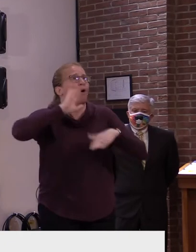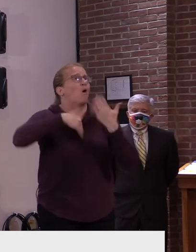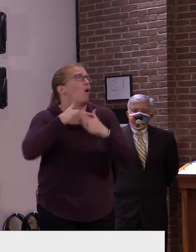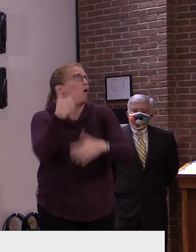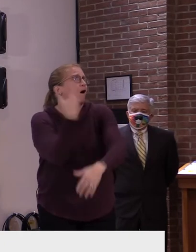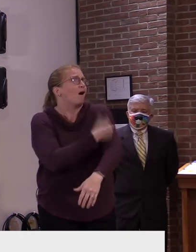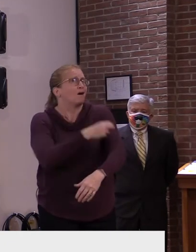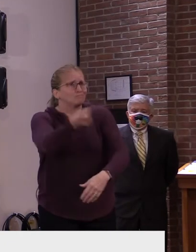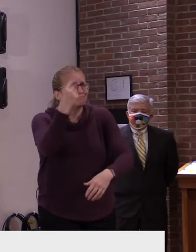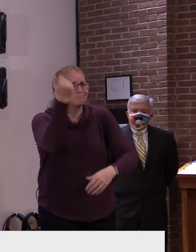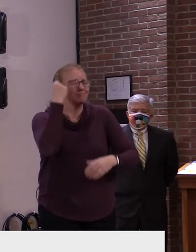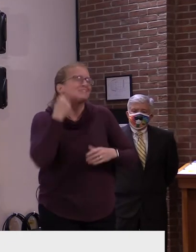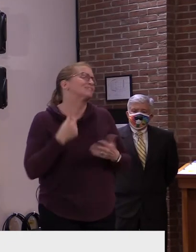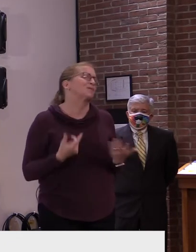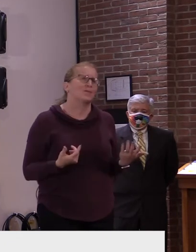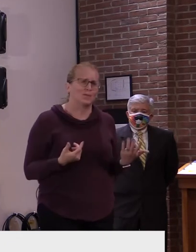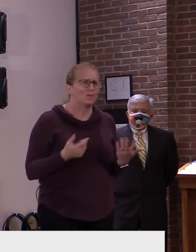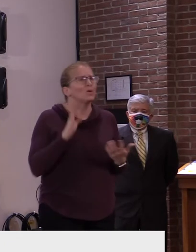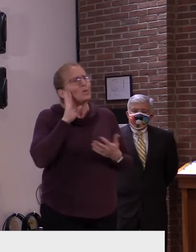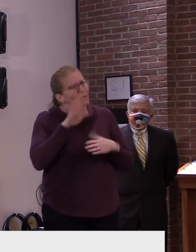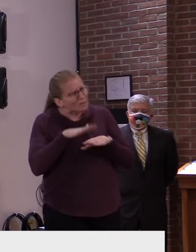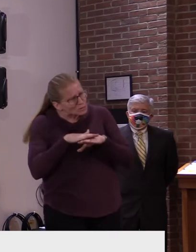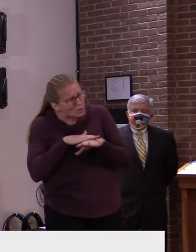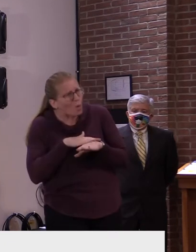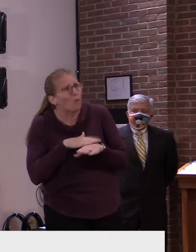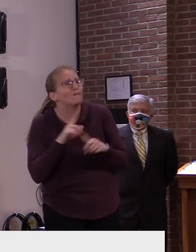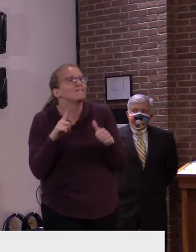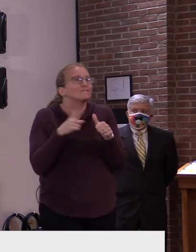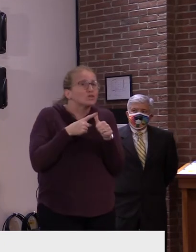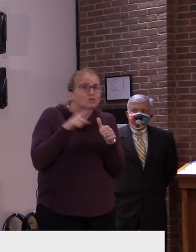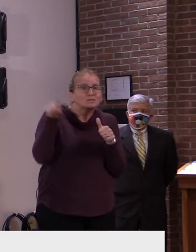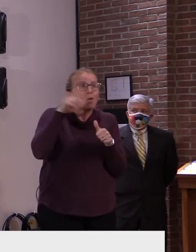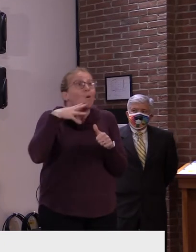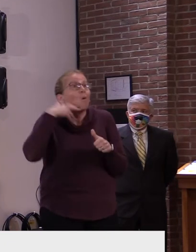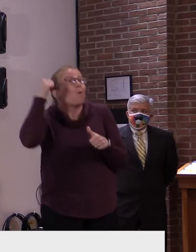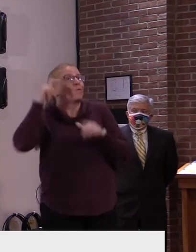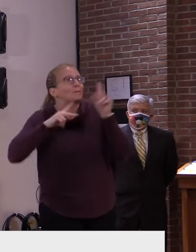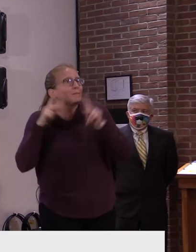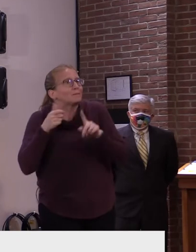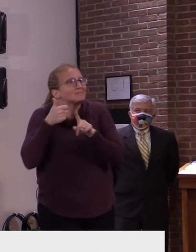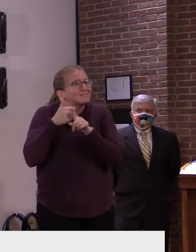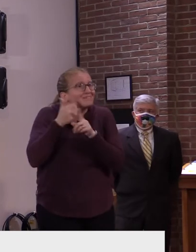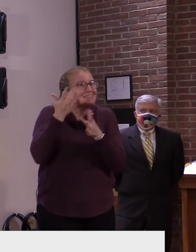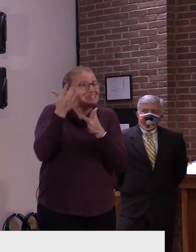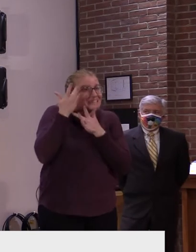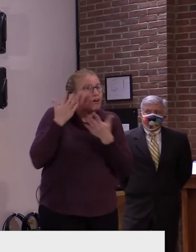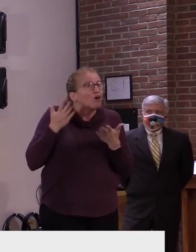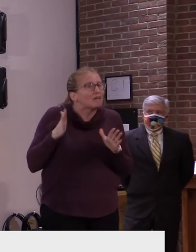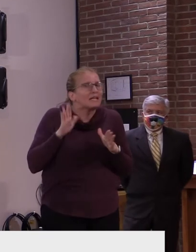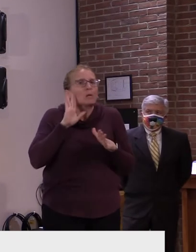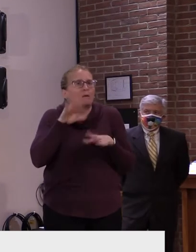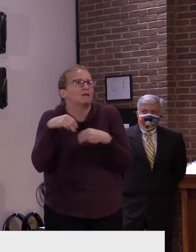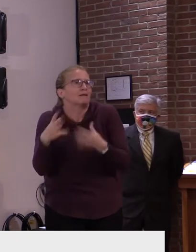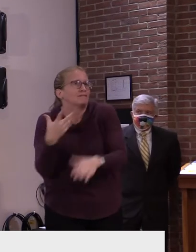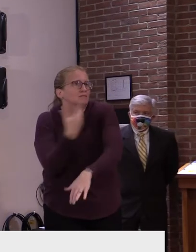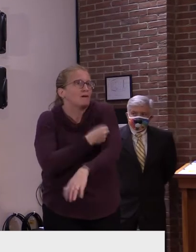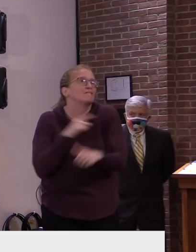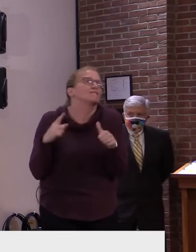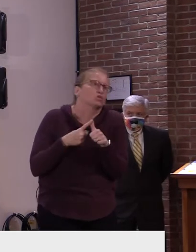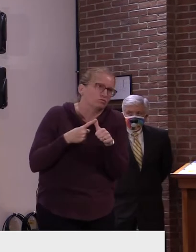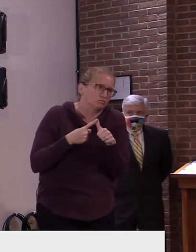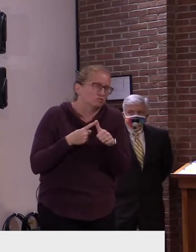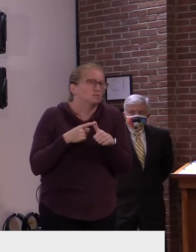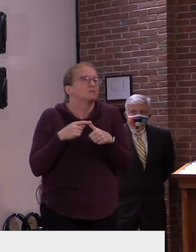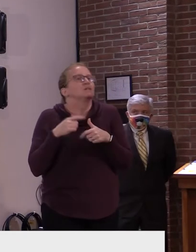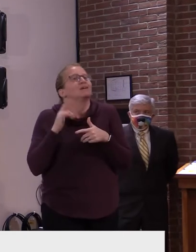because the timelines are very different pathway a is we've got to just keep doing it on and on and on into